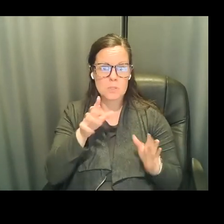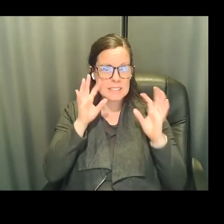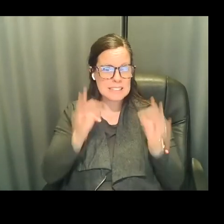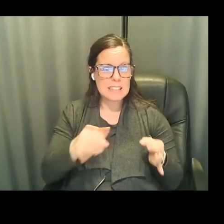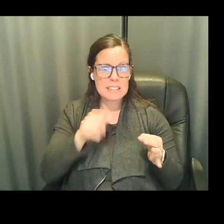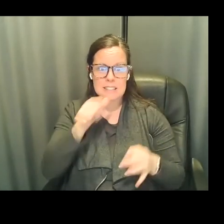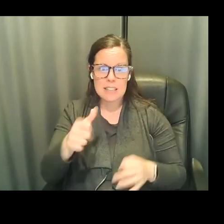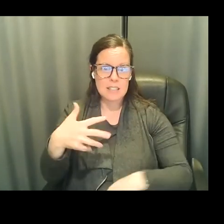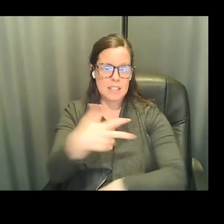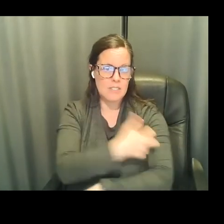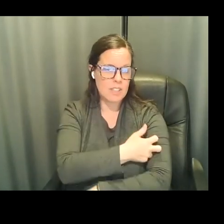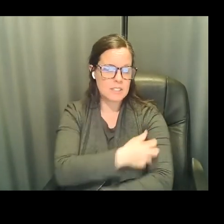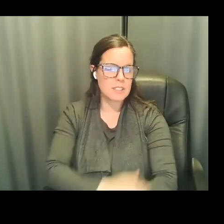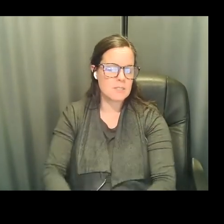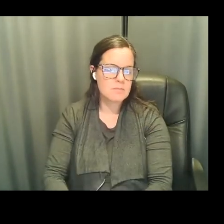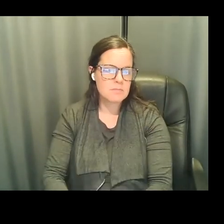vaccine?